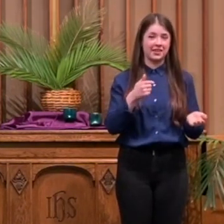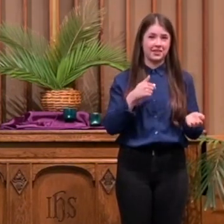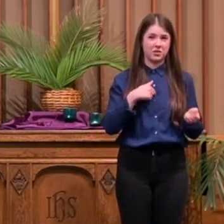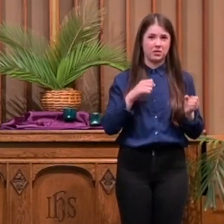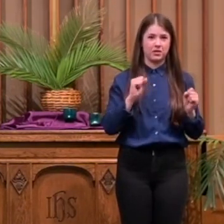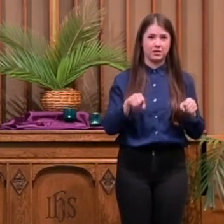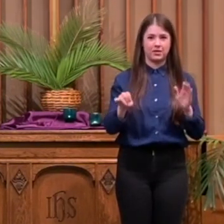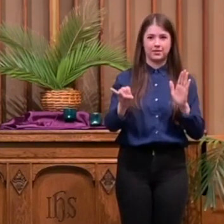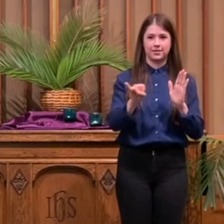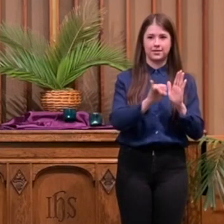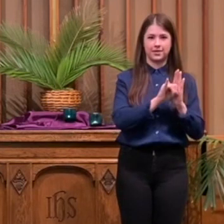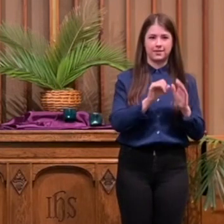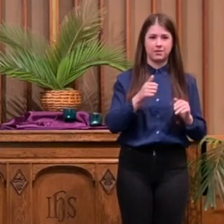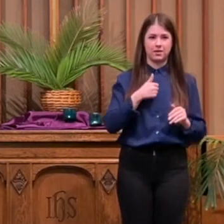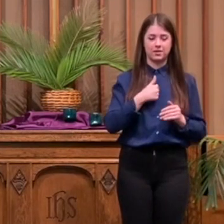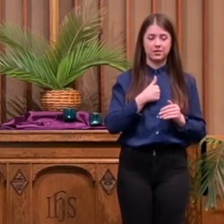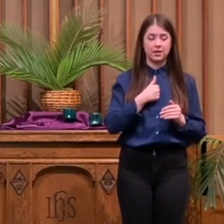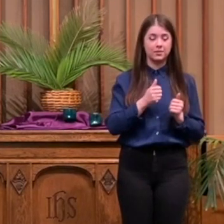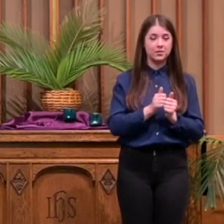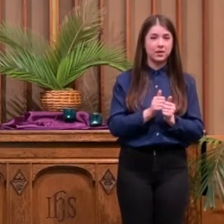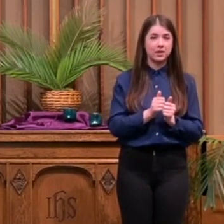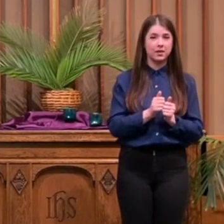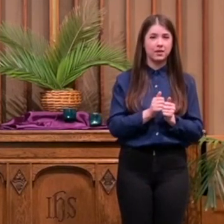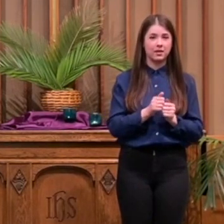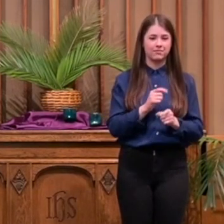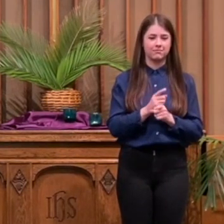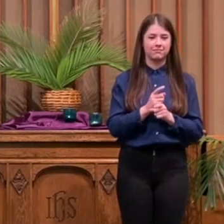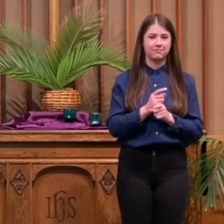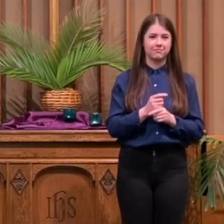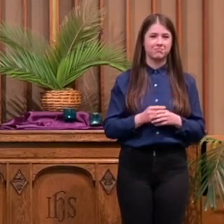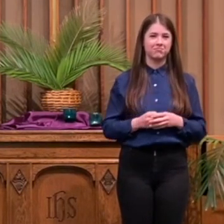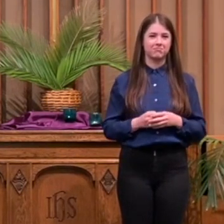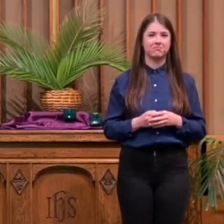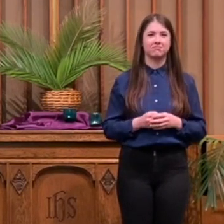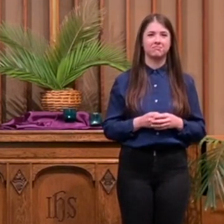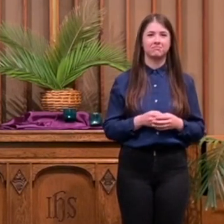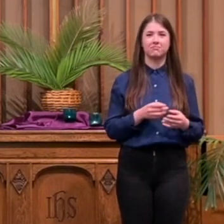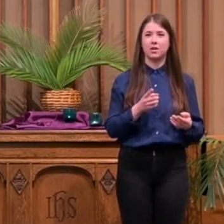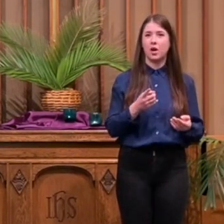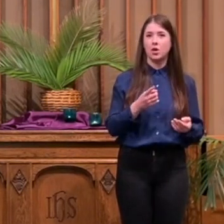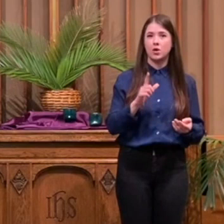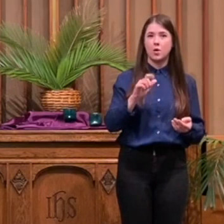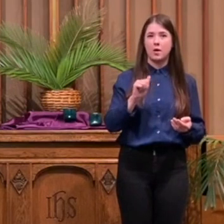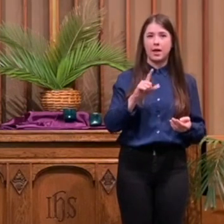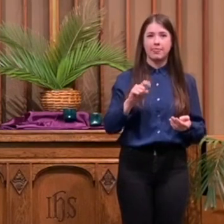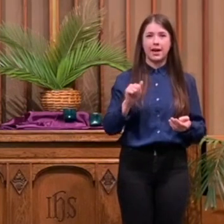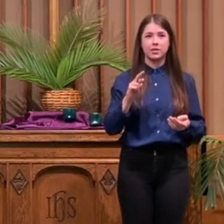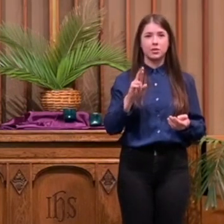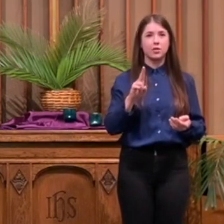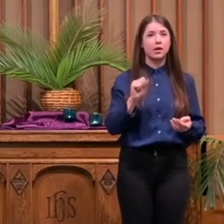to identify ourselves with, isn't there? Are you Lazarus,